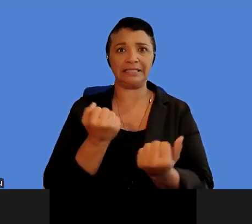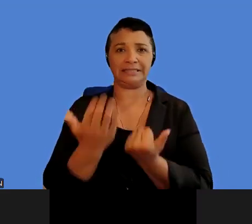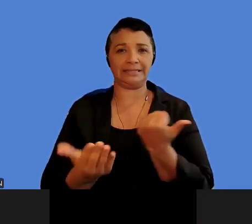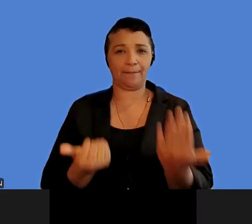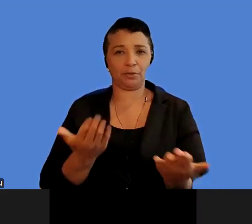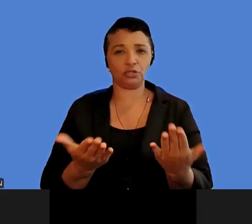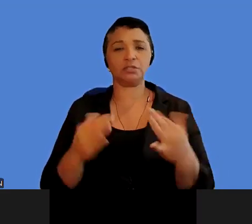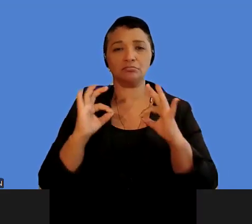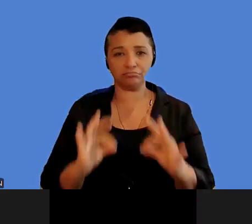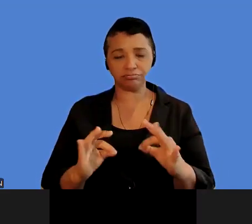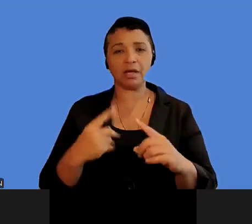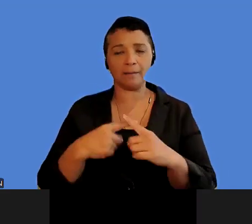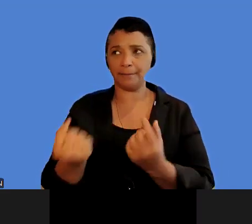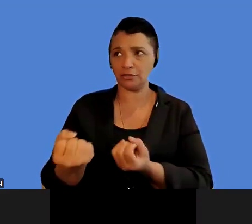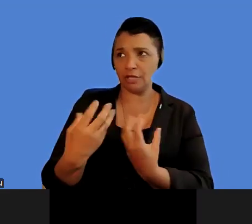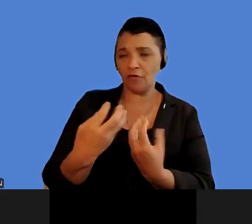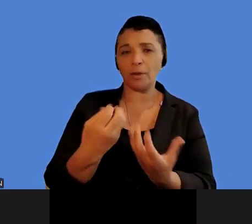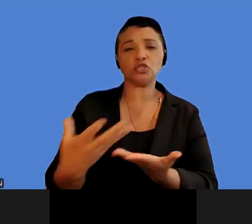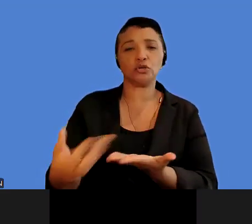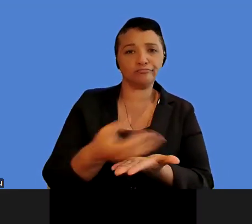with providing us with information.